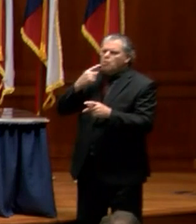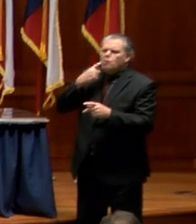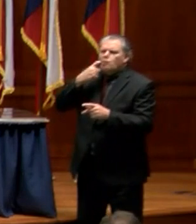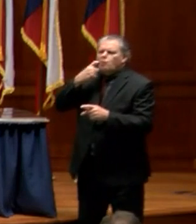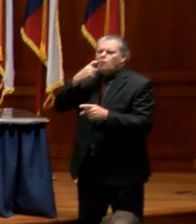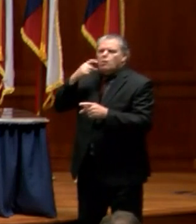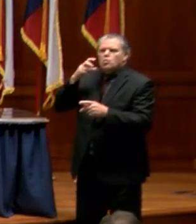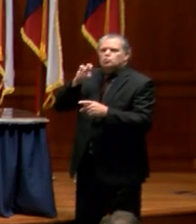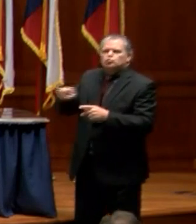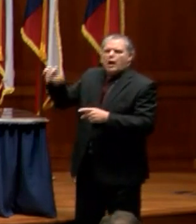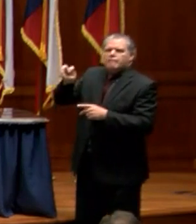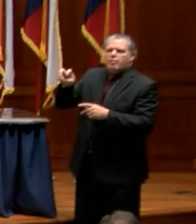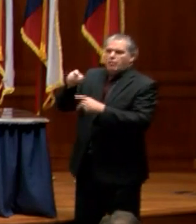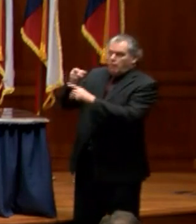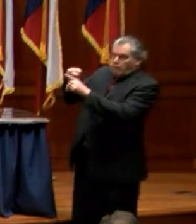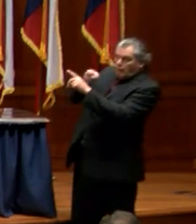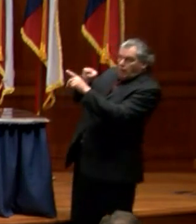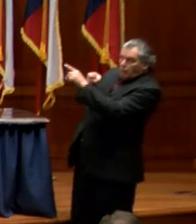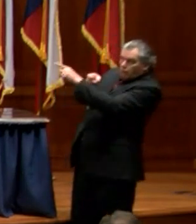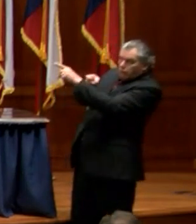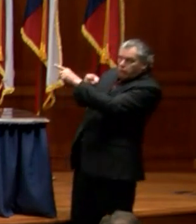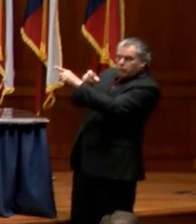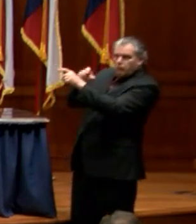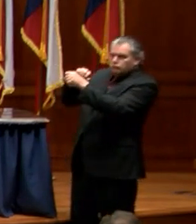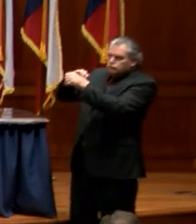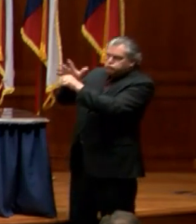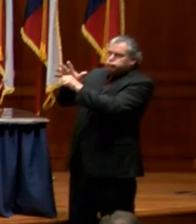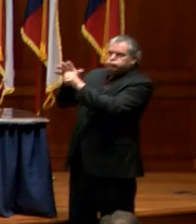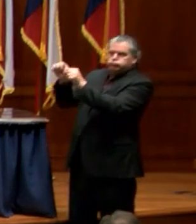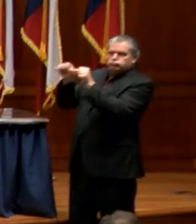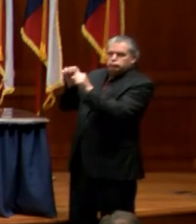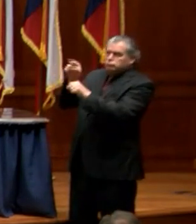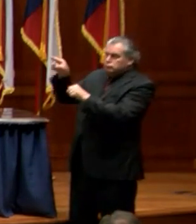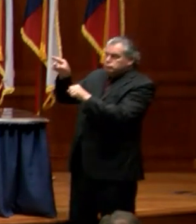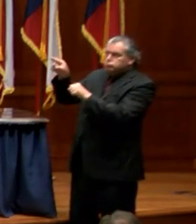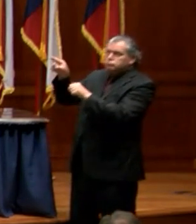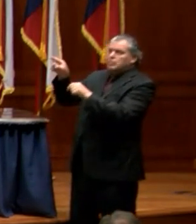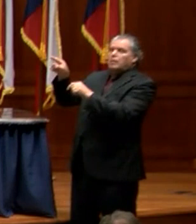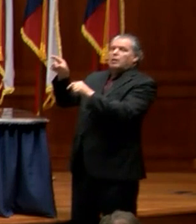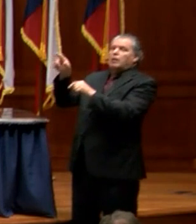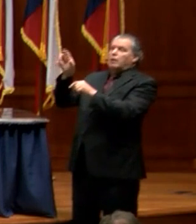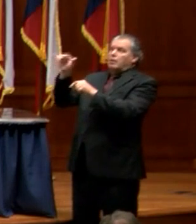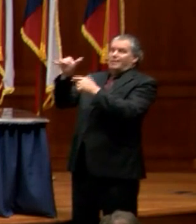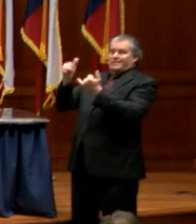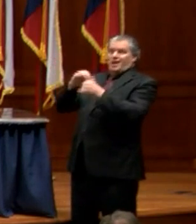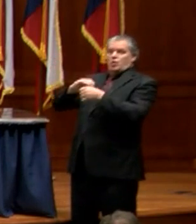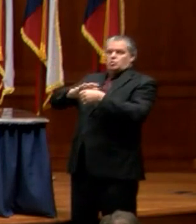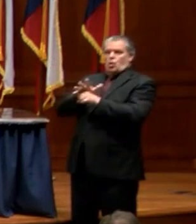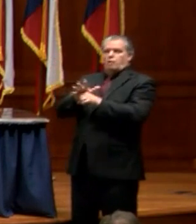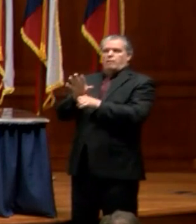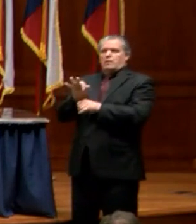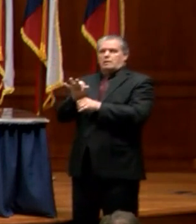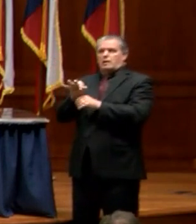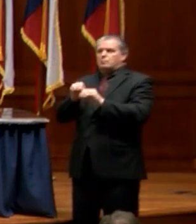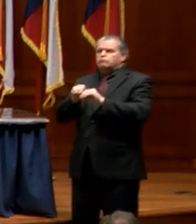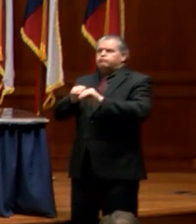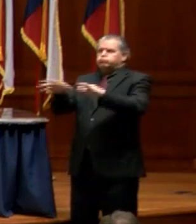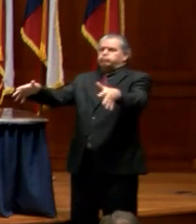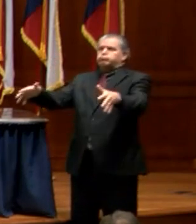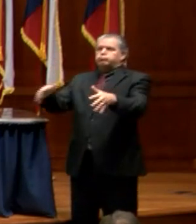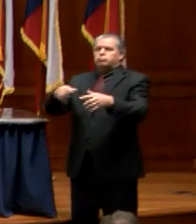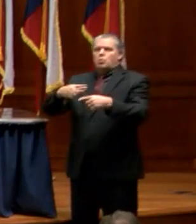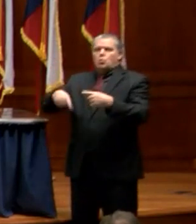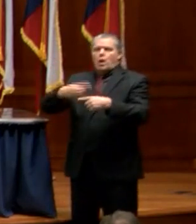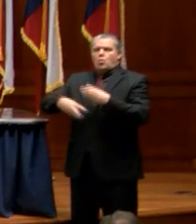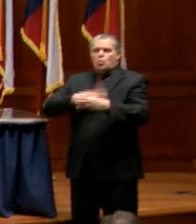coming from an area where there was a lot of COVID-19 activity. Now that COVID-19 has spread on other parts of the